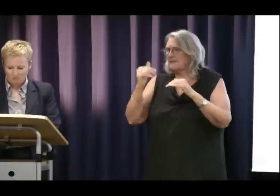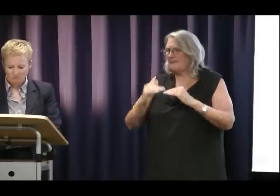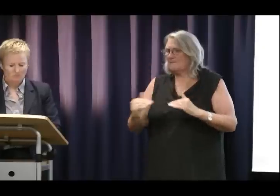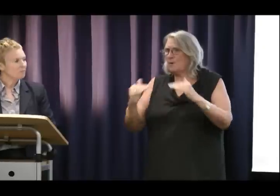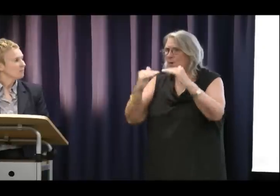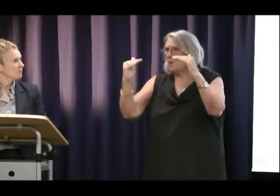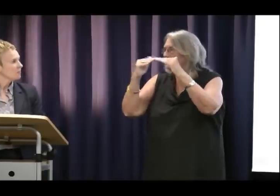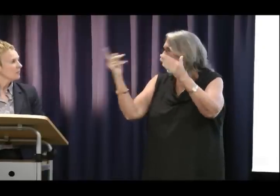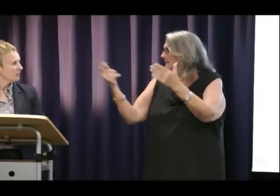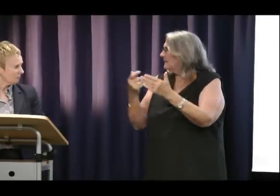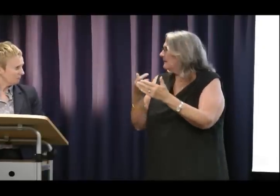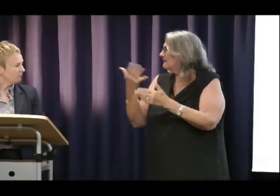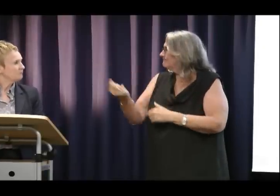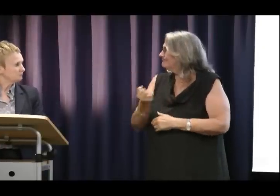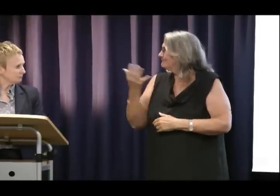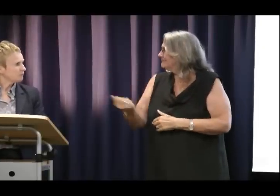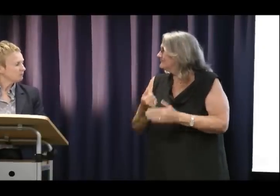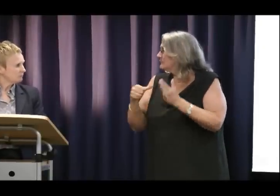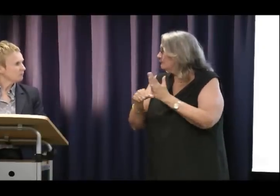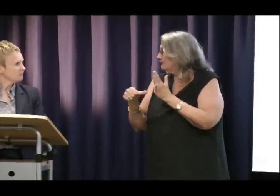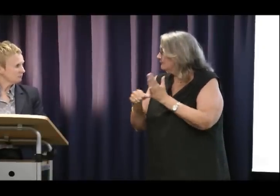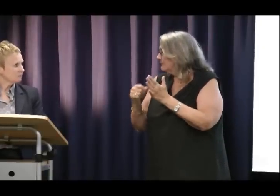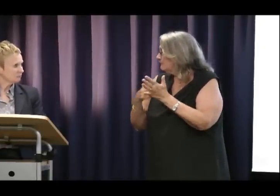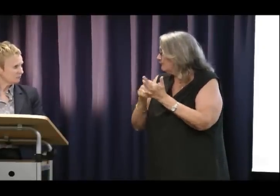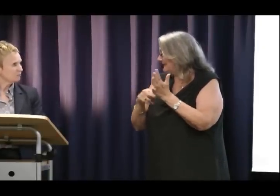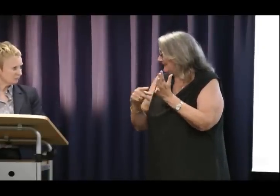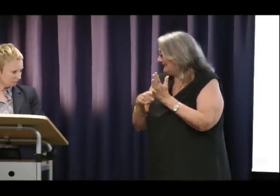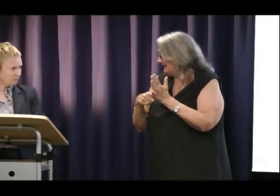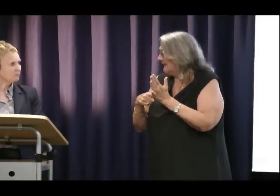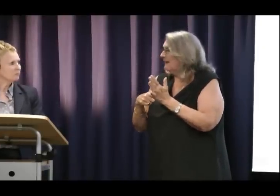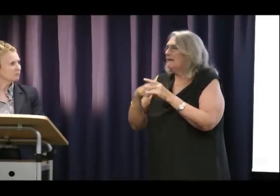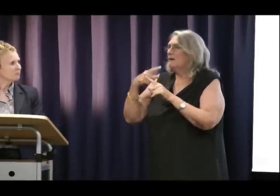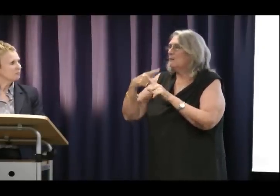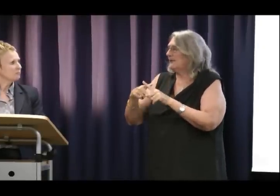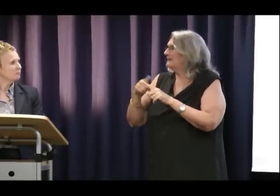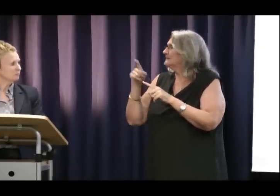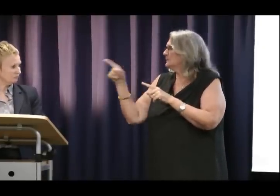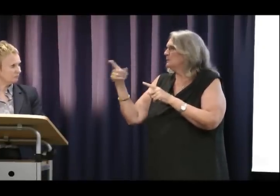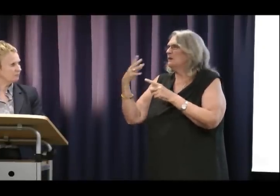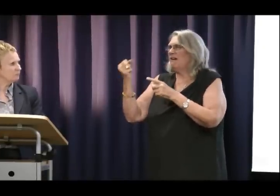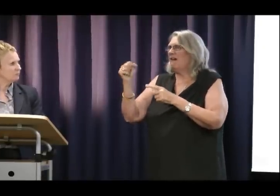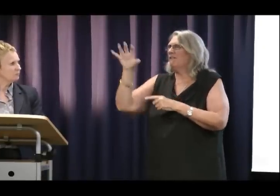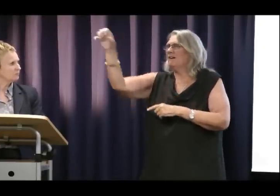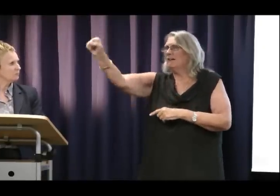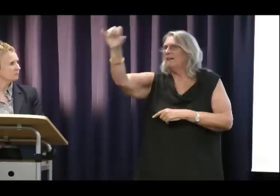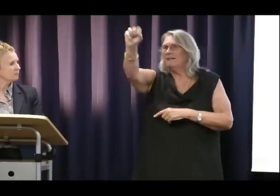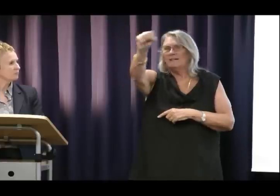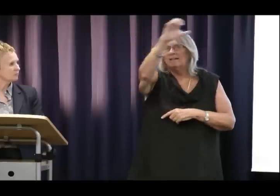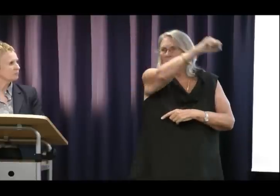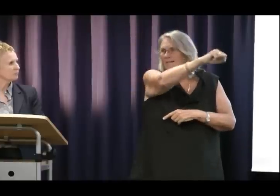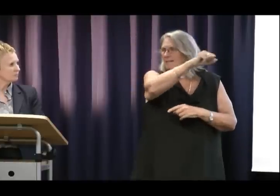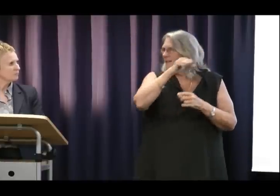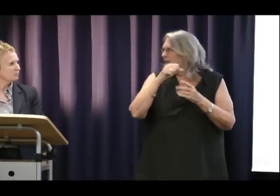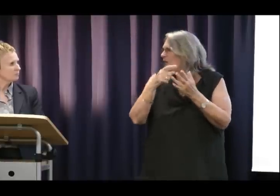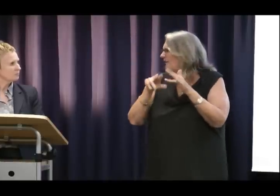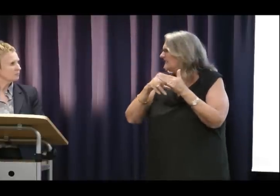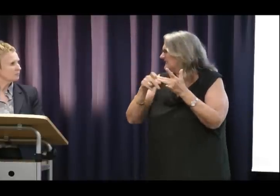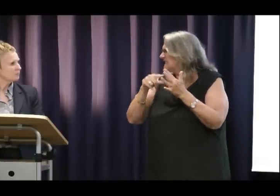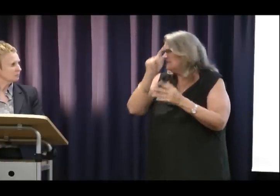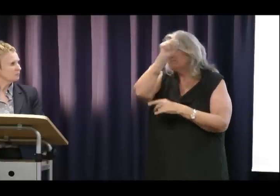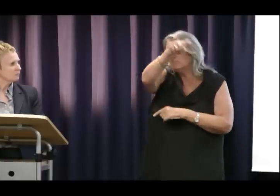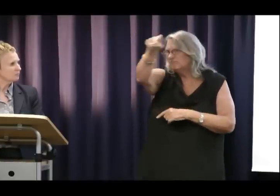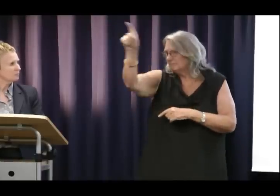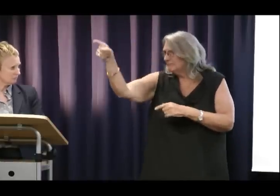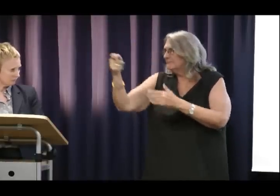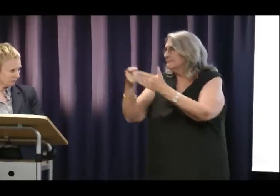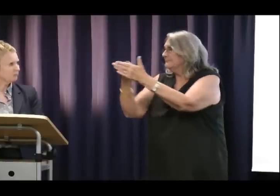this building, some floors are tenanted out and we receive rent from those tenants. Plus you have other